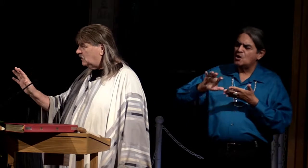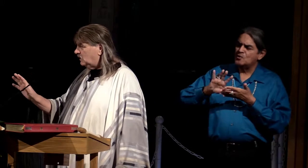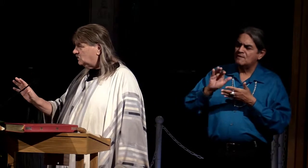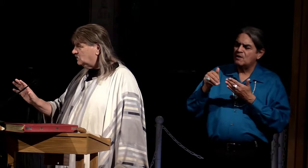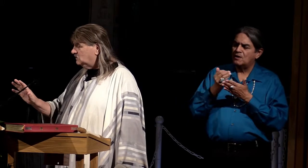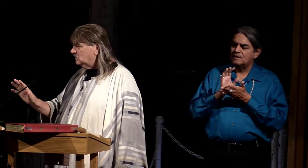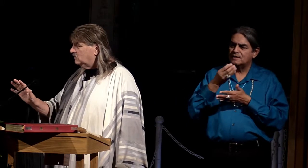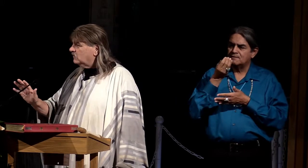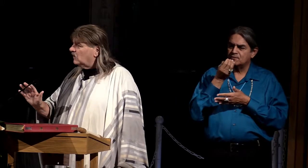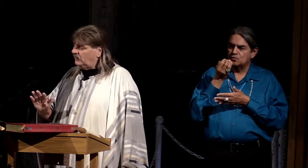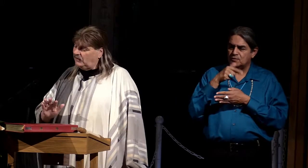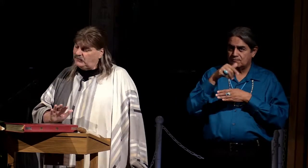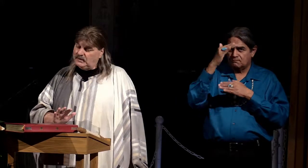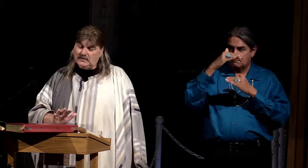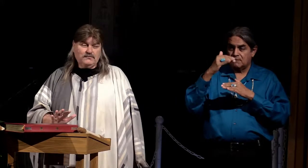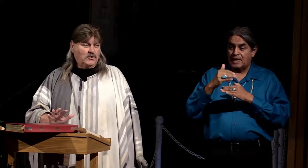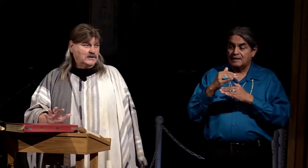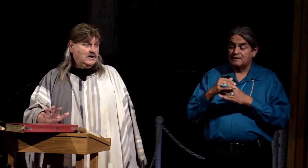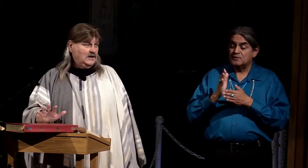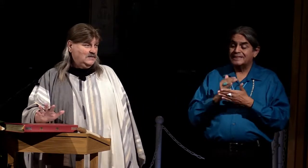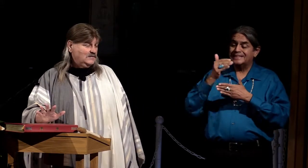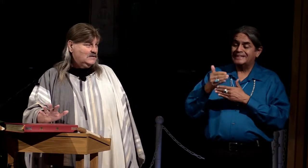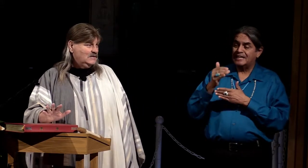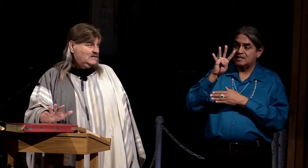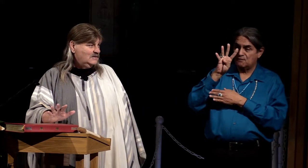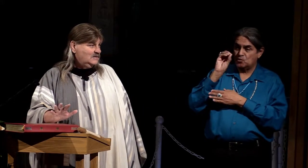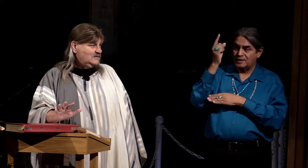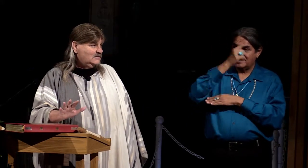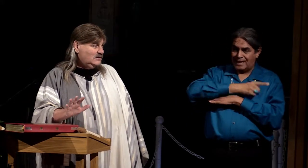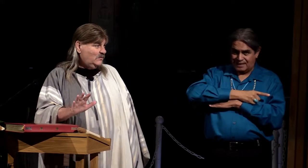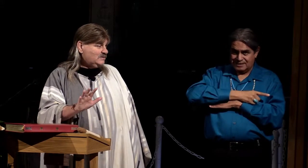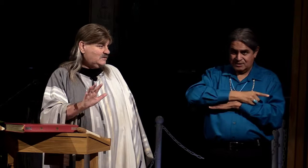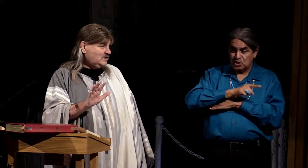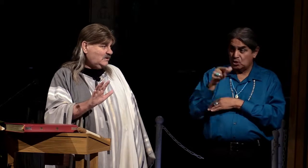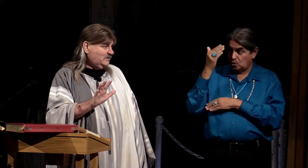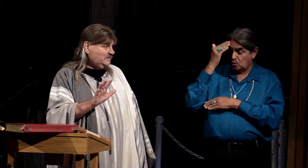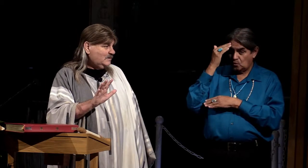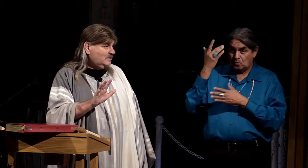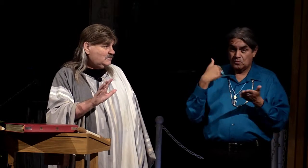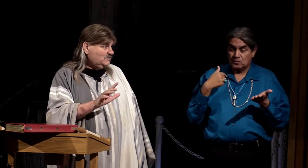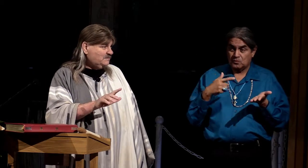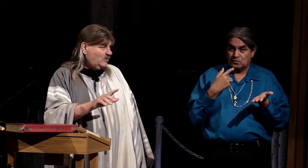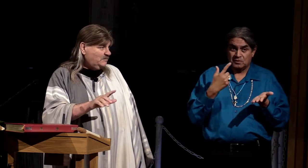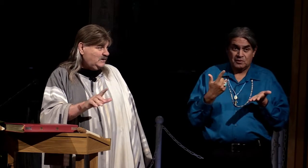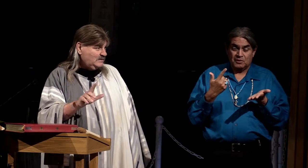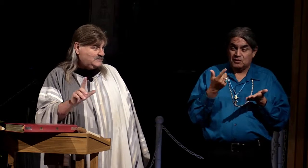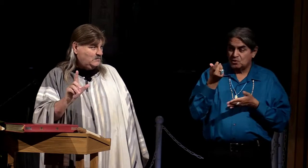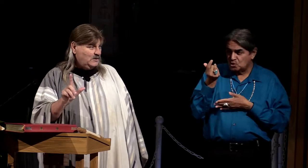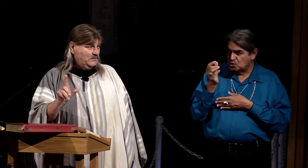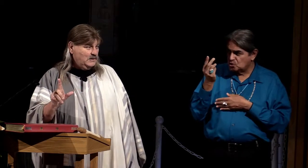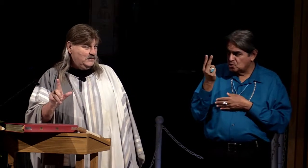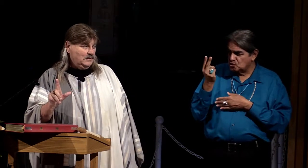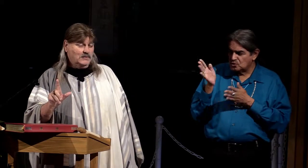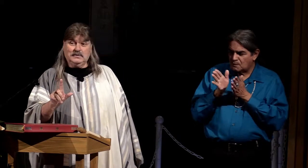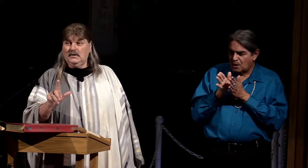on that night. And then for the next 40 days, you know, what did it tell you? Two small meals and